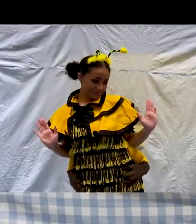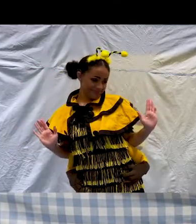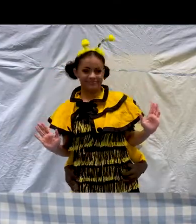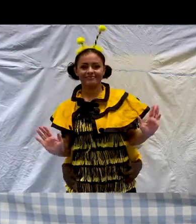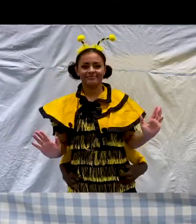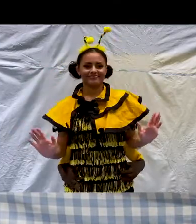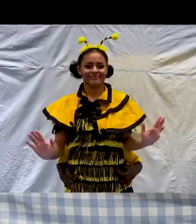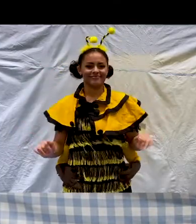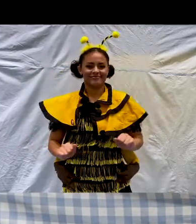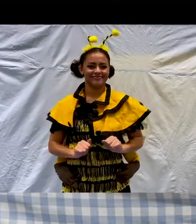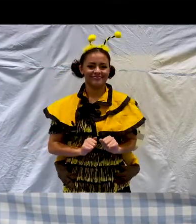amazing!